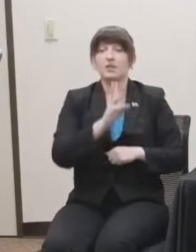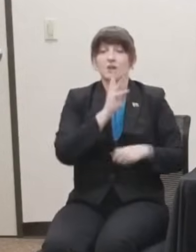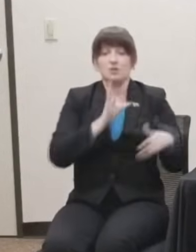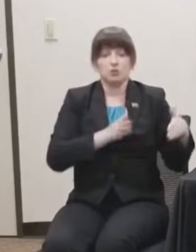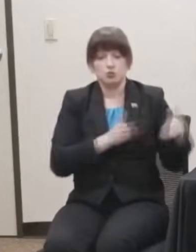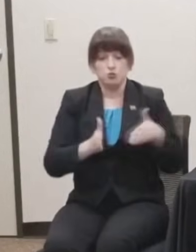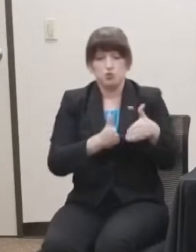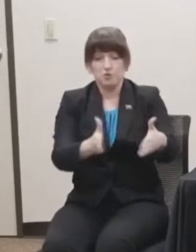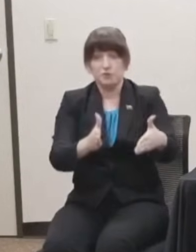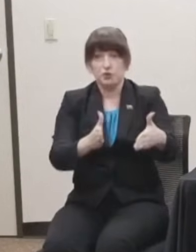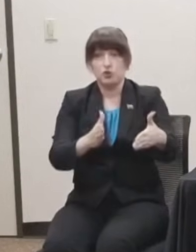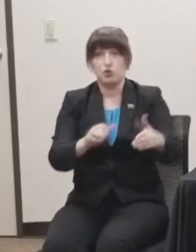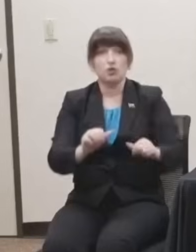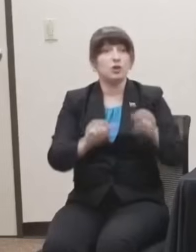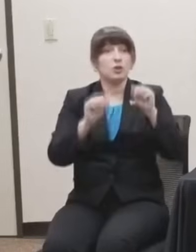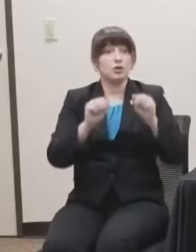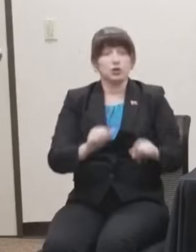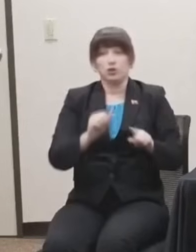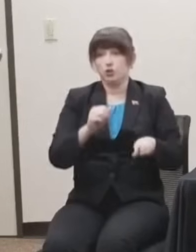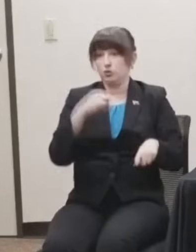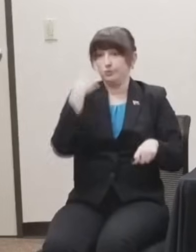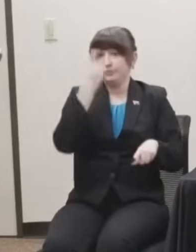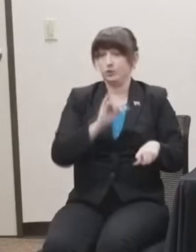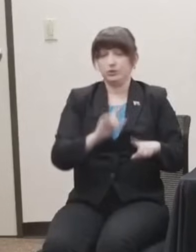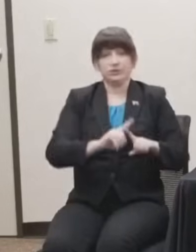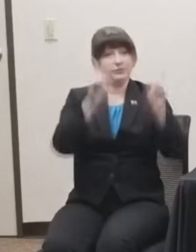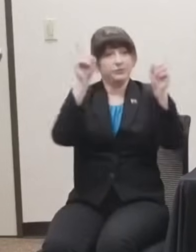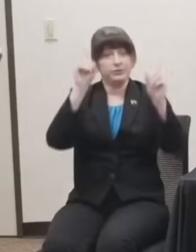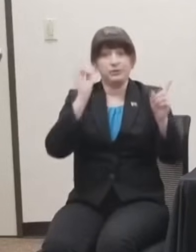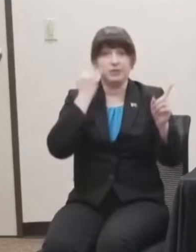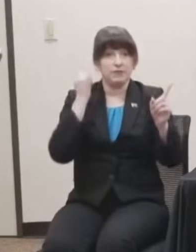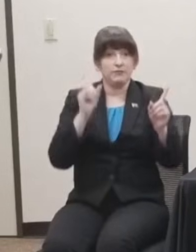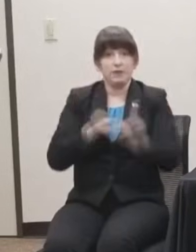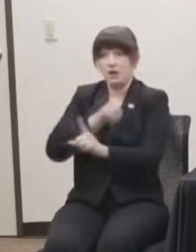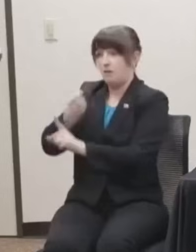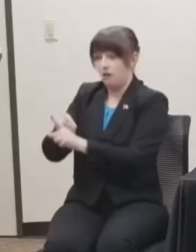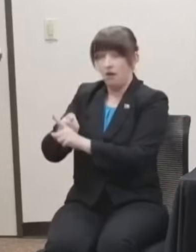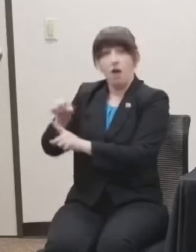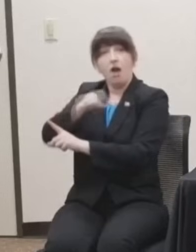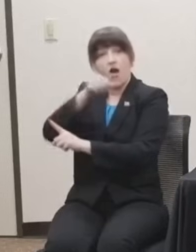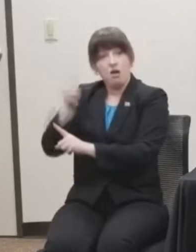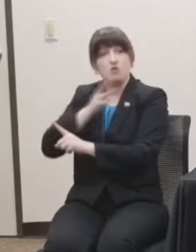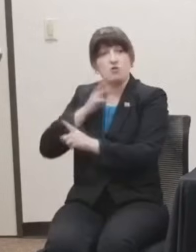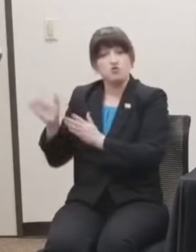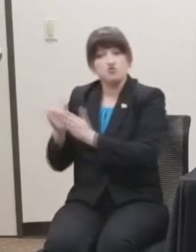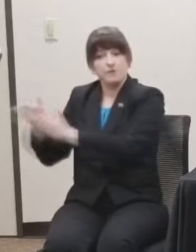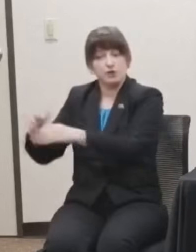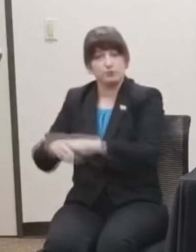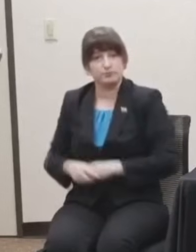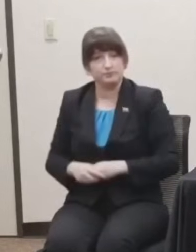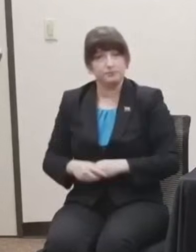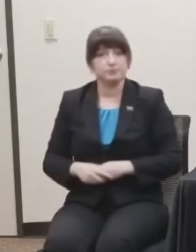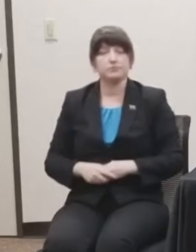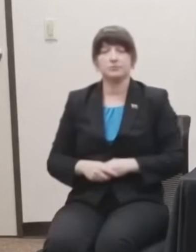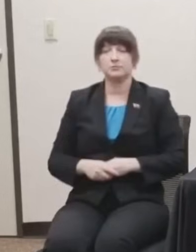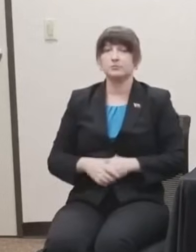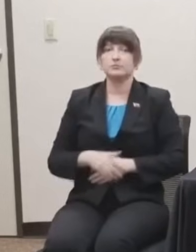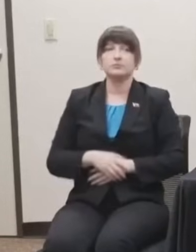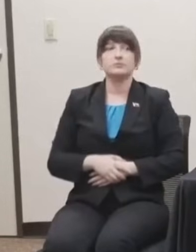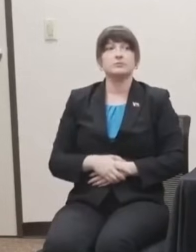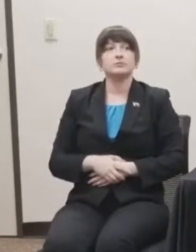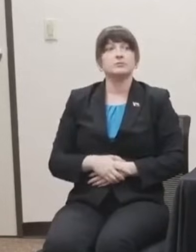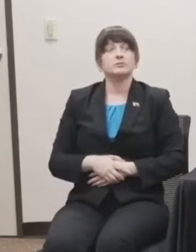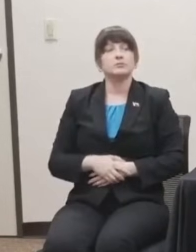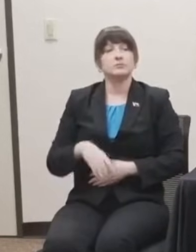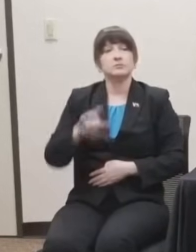location could be far different than what's needed in some other river basin across the state. Time for 1 more, folks. Go ahead.